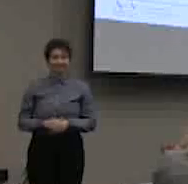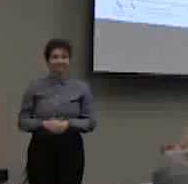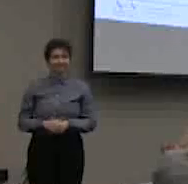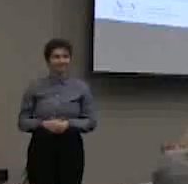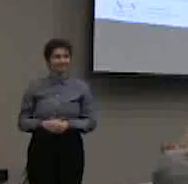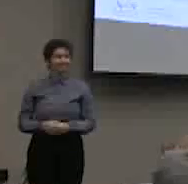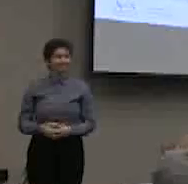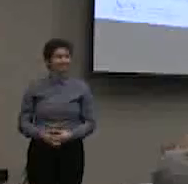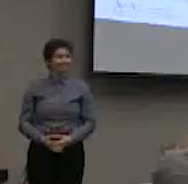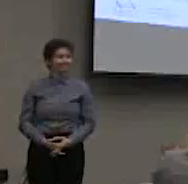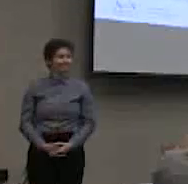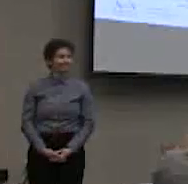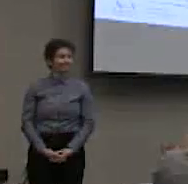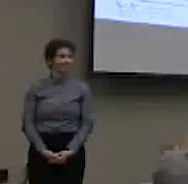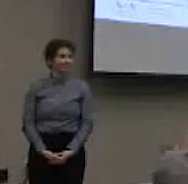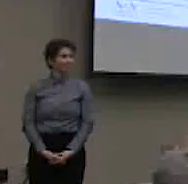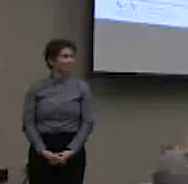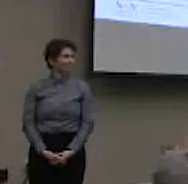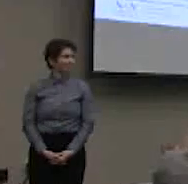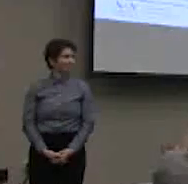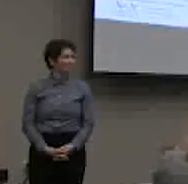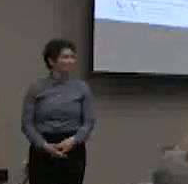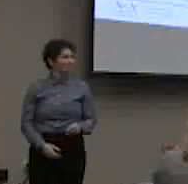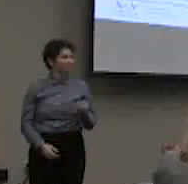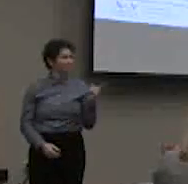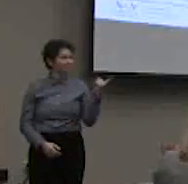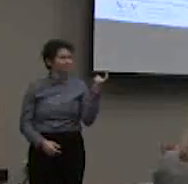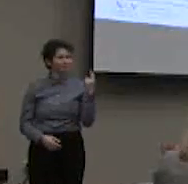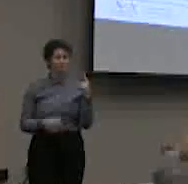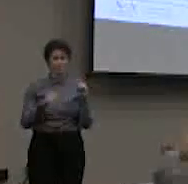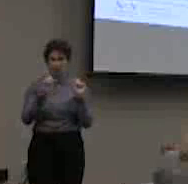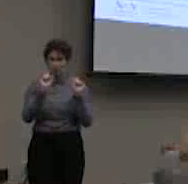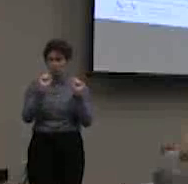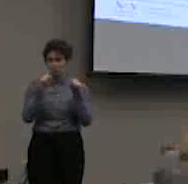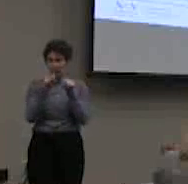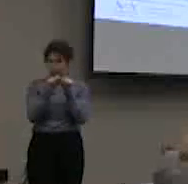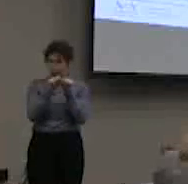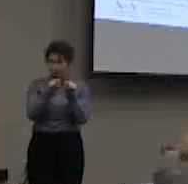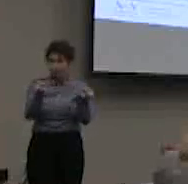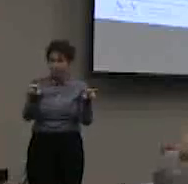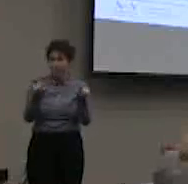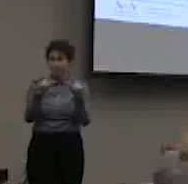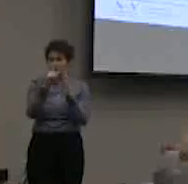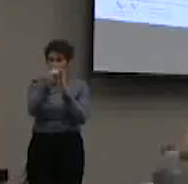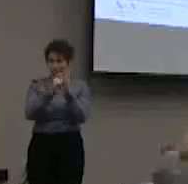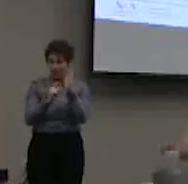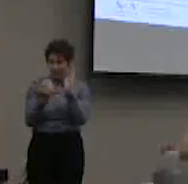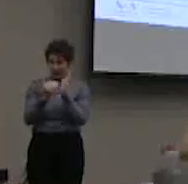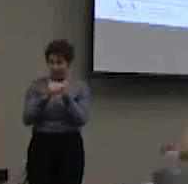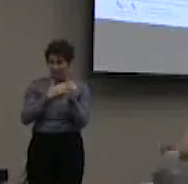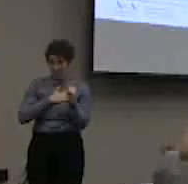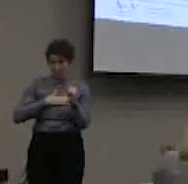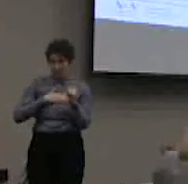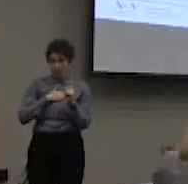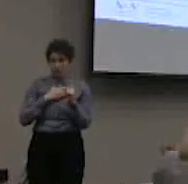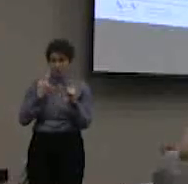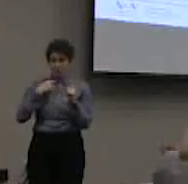Can the survey be resent to everybody at the end so that the expression or anything else? Sure, absolutely.